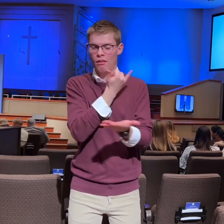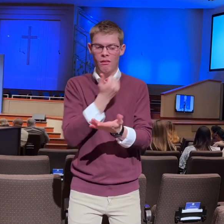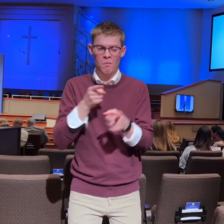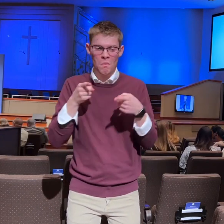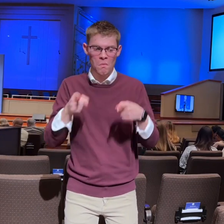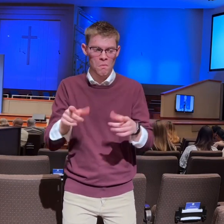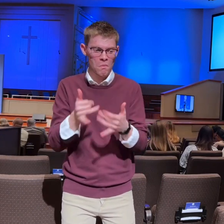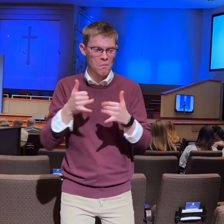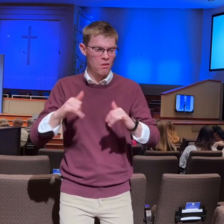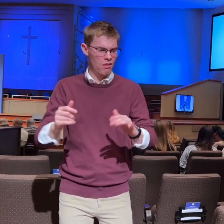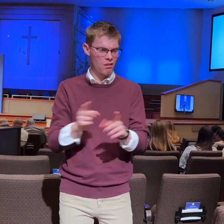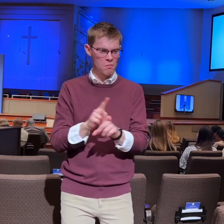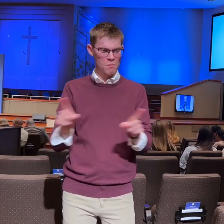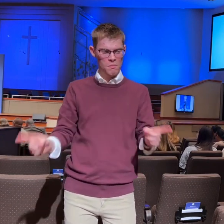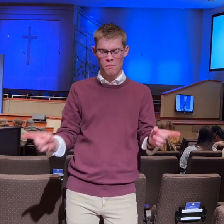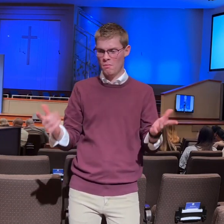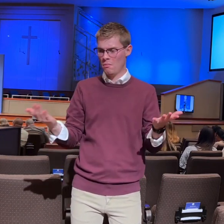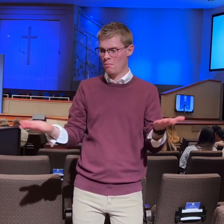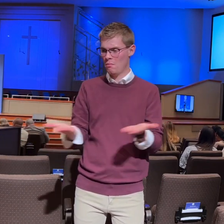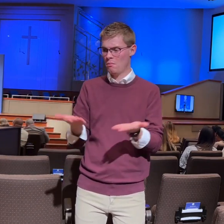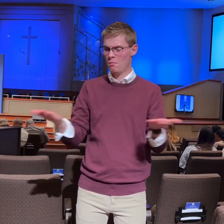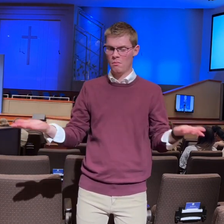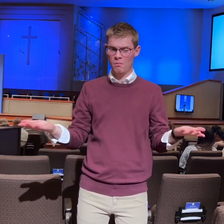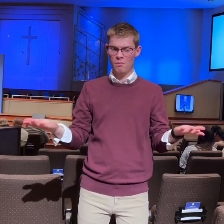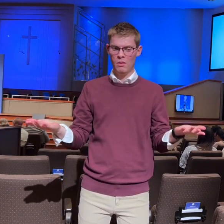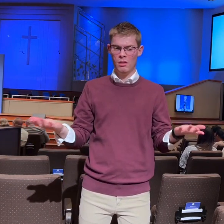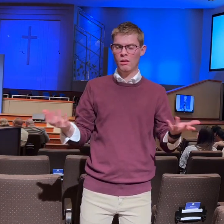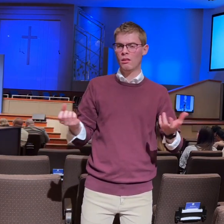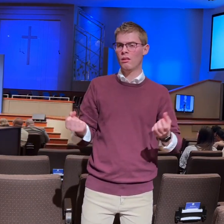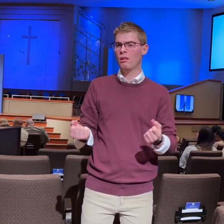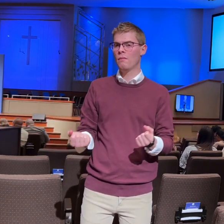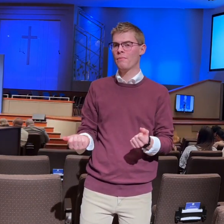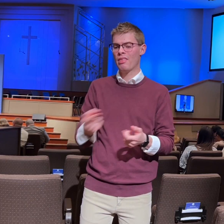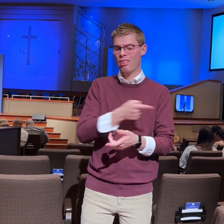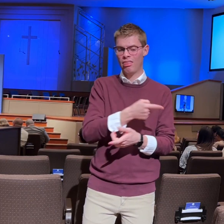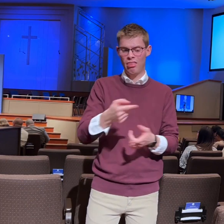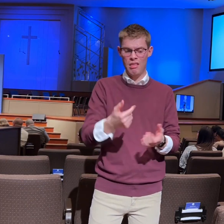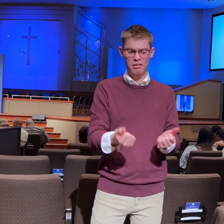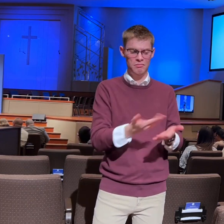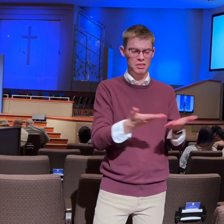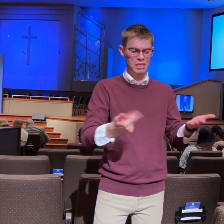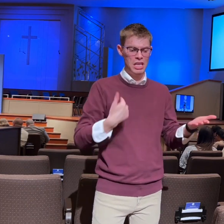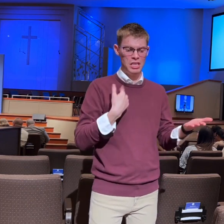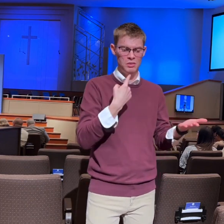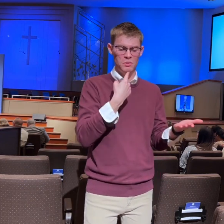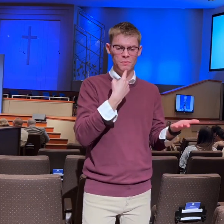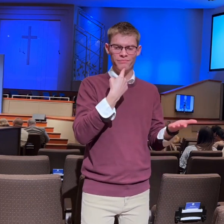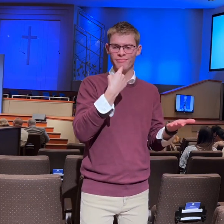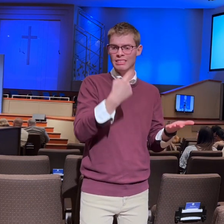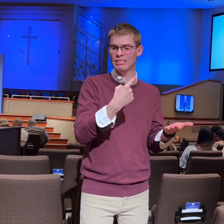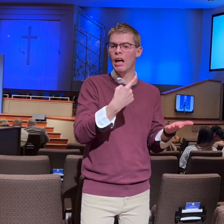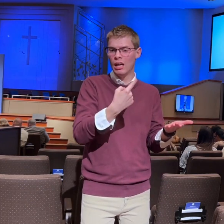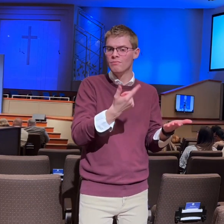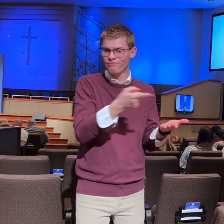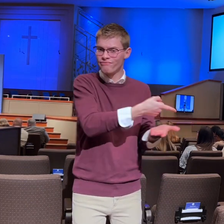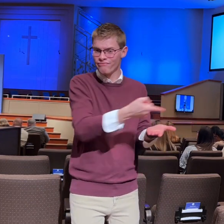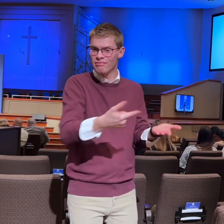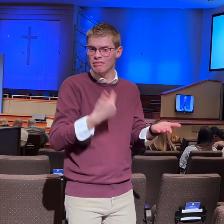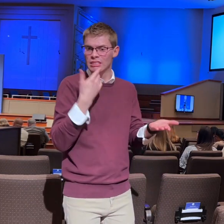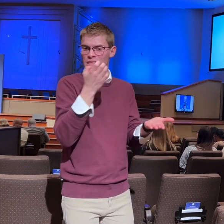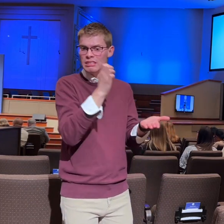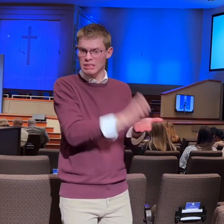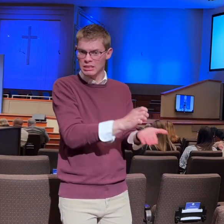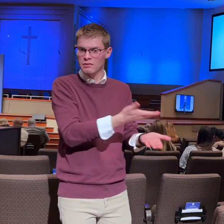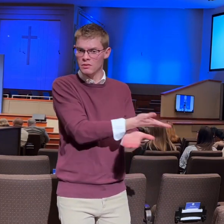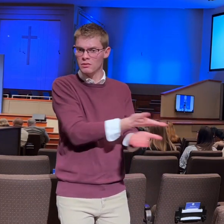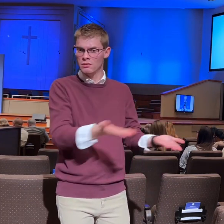life in many circles of the first century was taught as evil and so here we see a couple of them. First, see